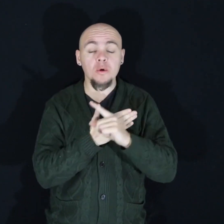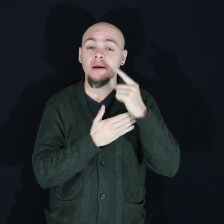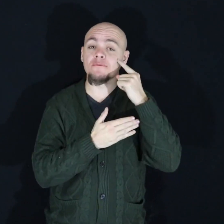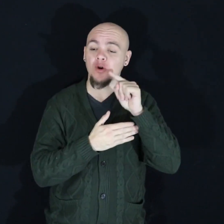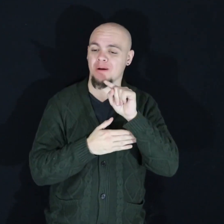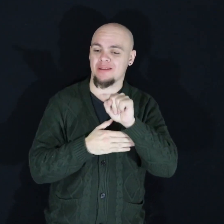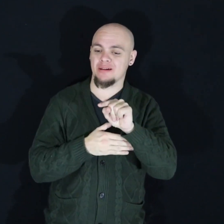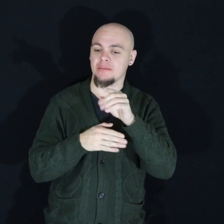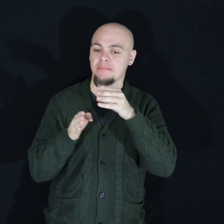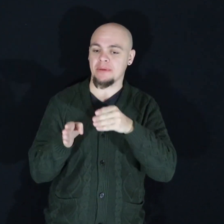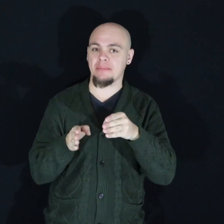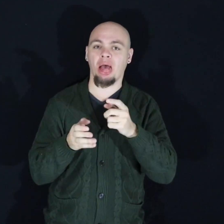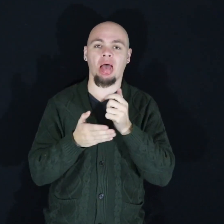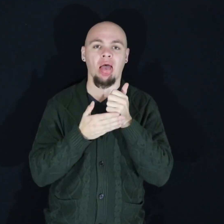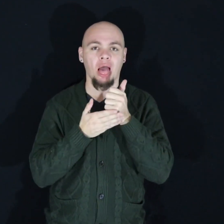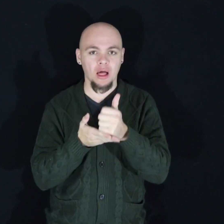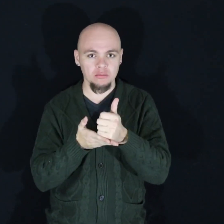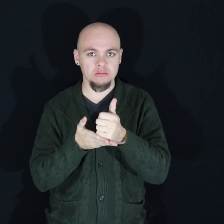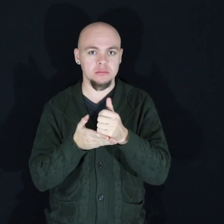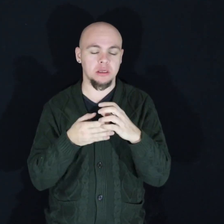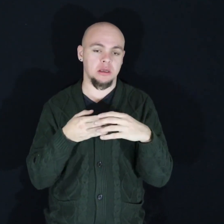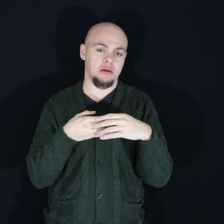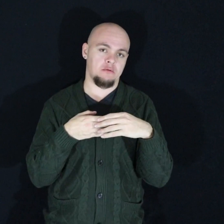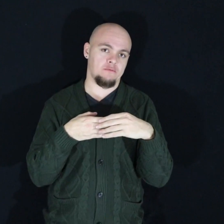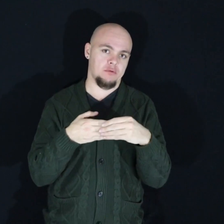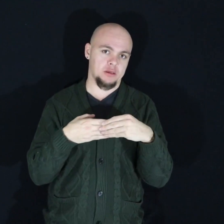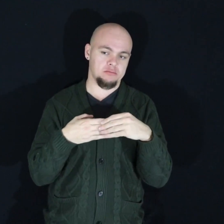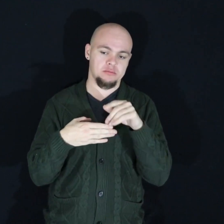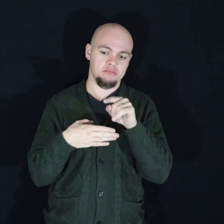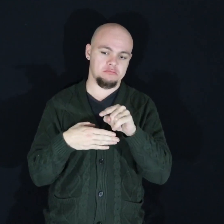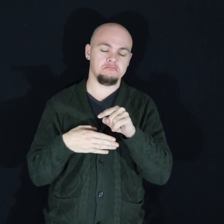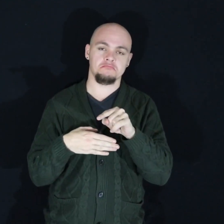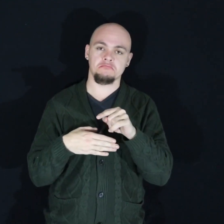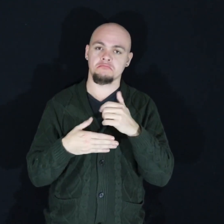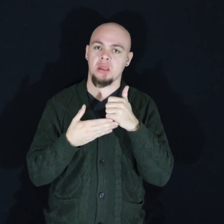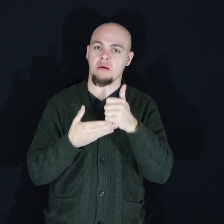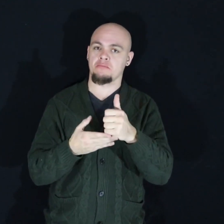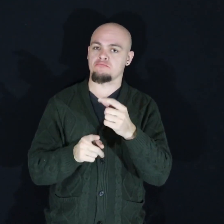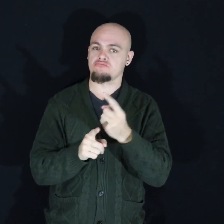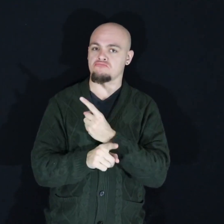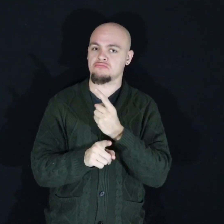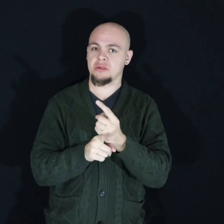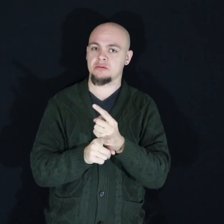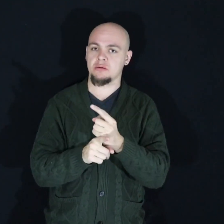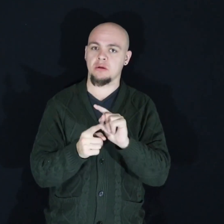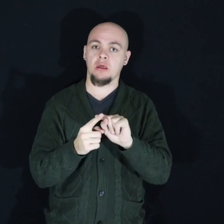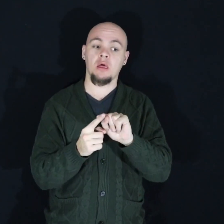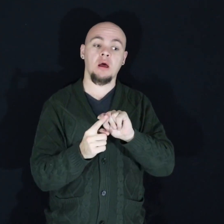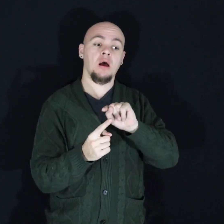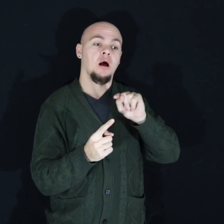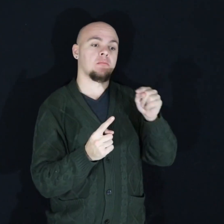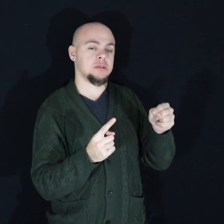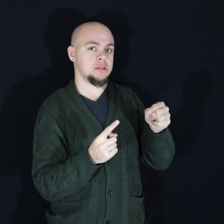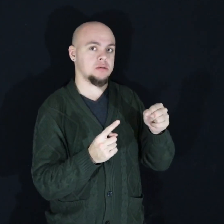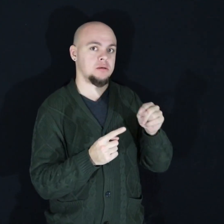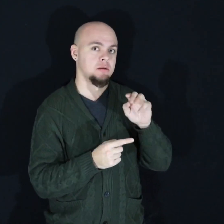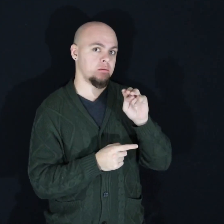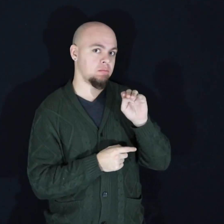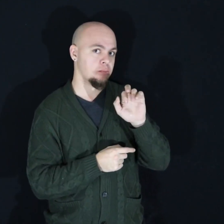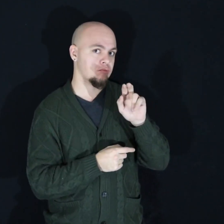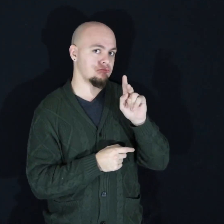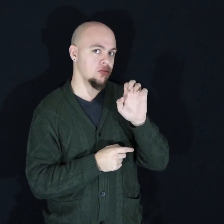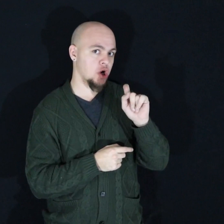people and kind of be inflexible to make sure that those people are helped. On the other side of the ledger is market rate